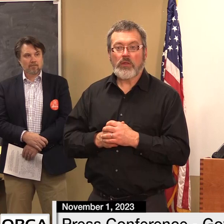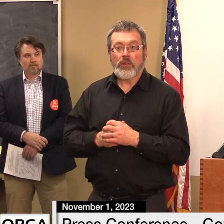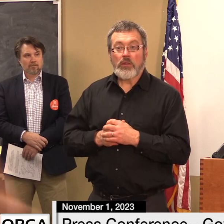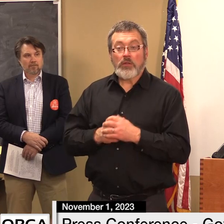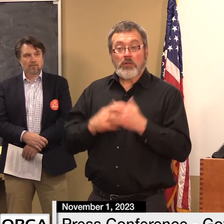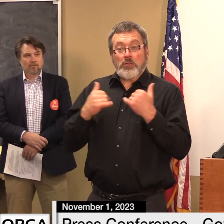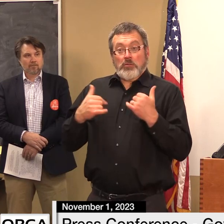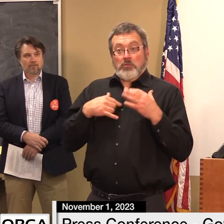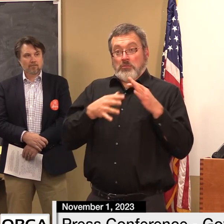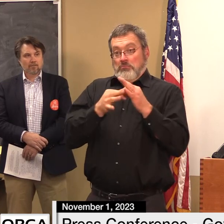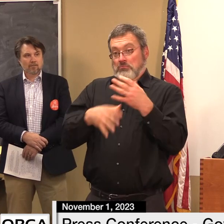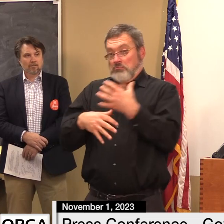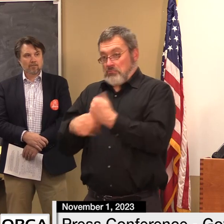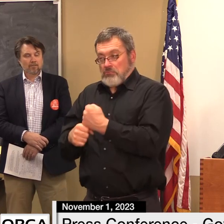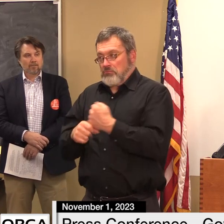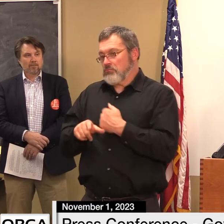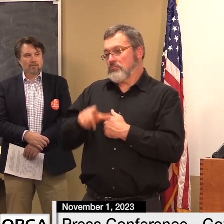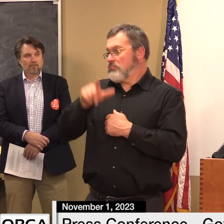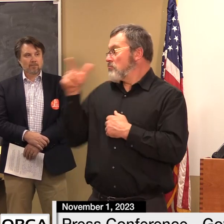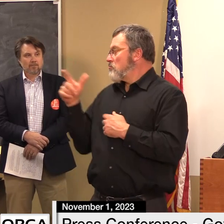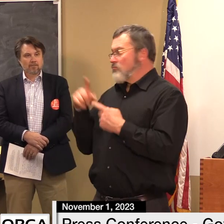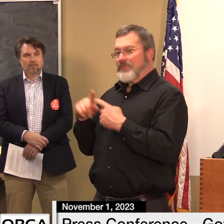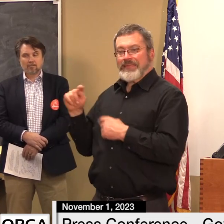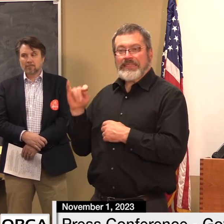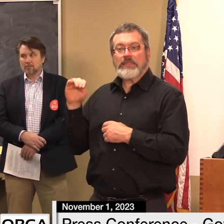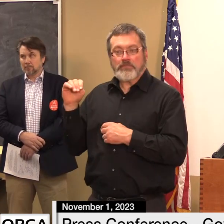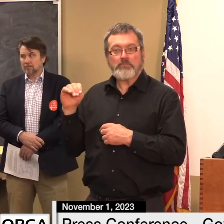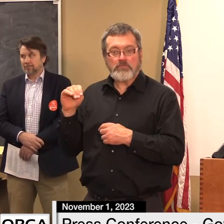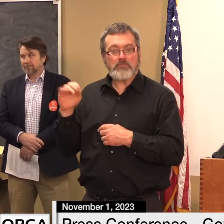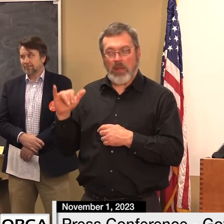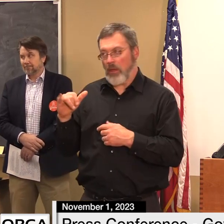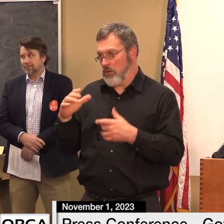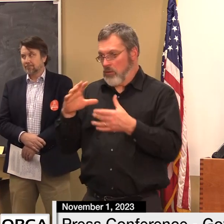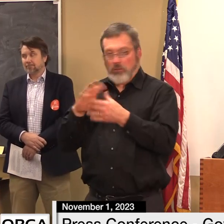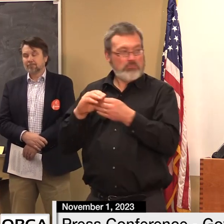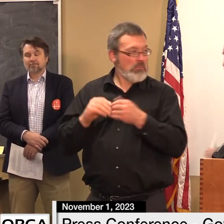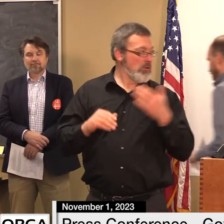off to Tim and really appreciate the opportunity to speak to you about this important program.